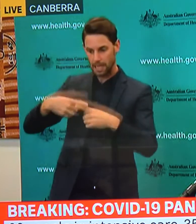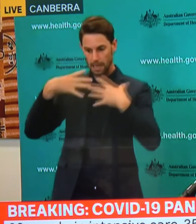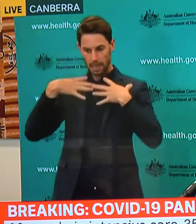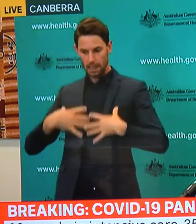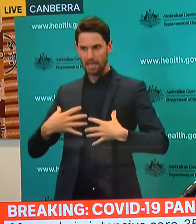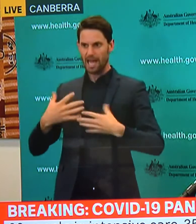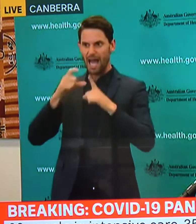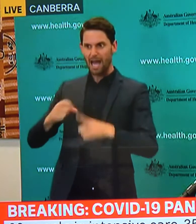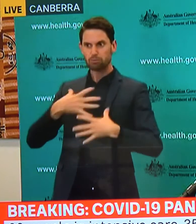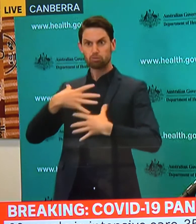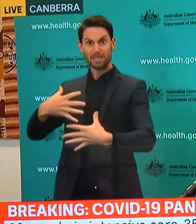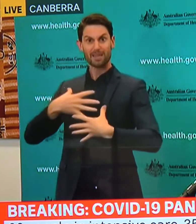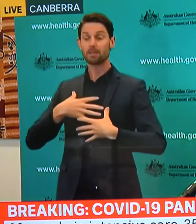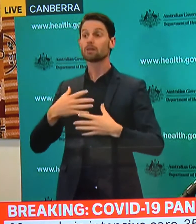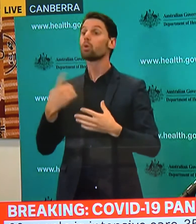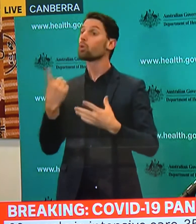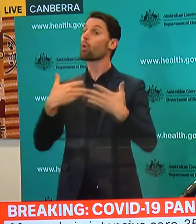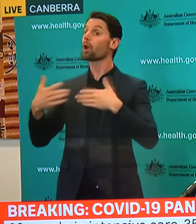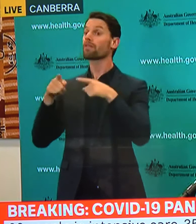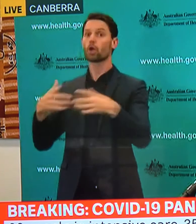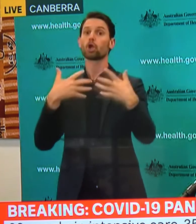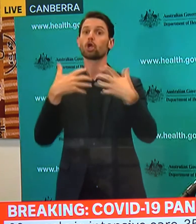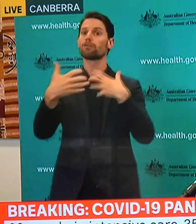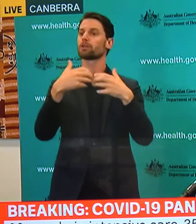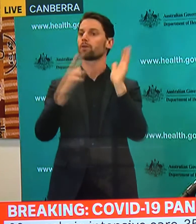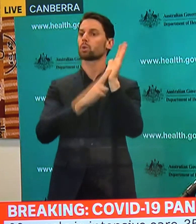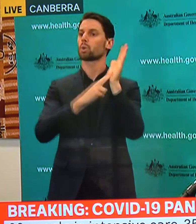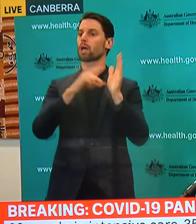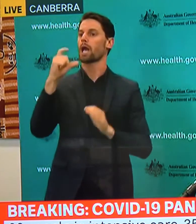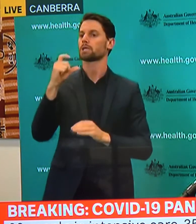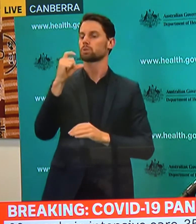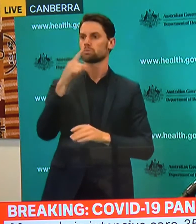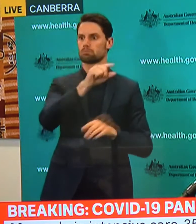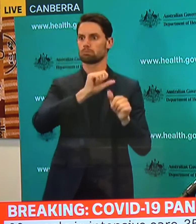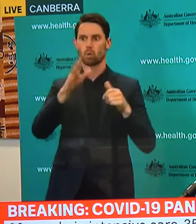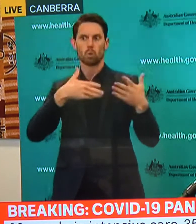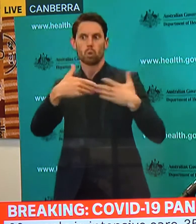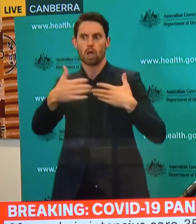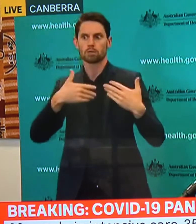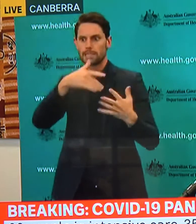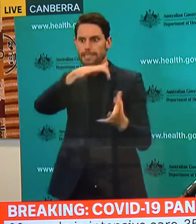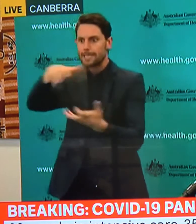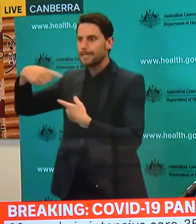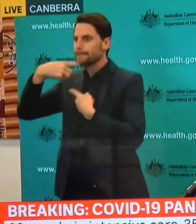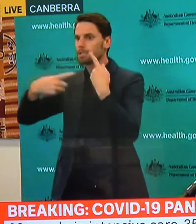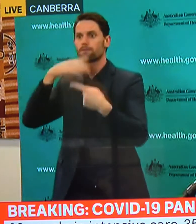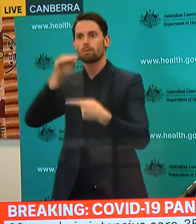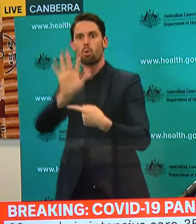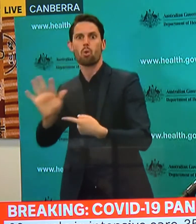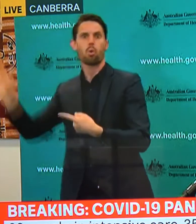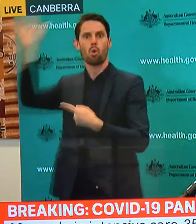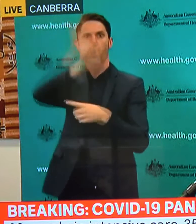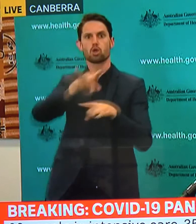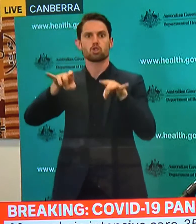some years now out of the University of Newcastle and Hunter New England Health Service, but covers the whole of Australia. So